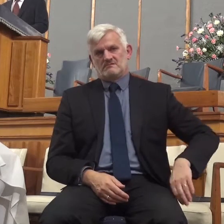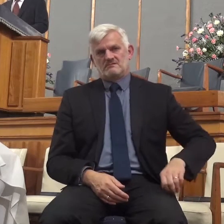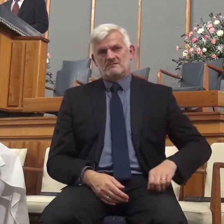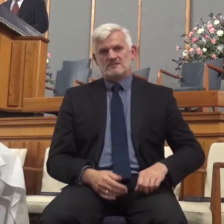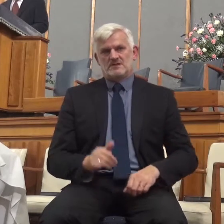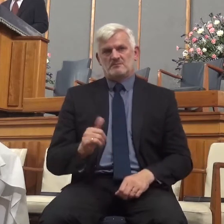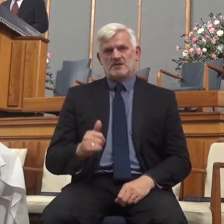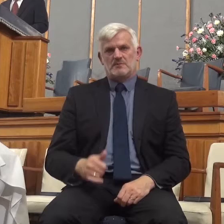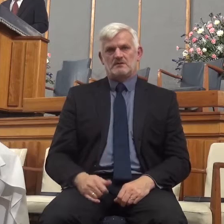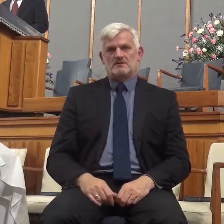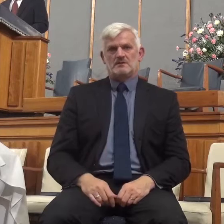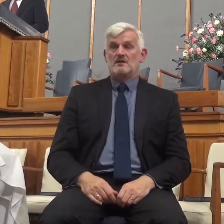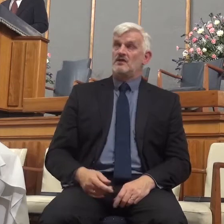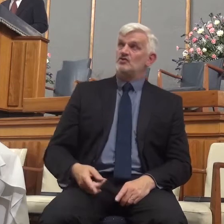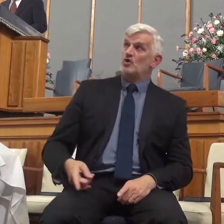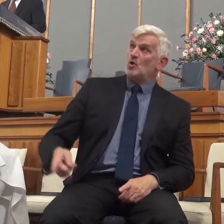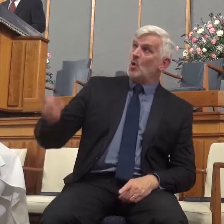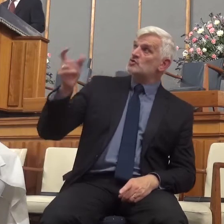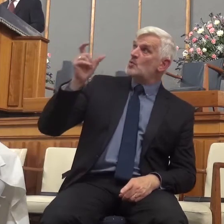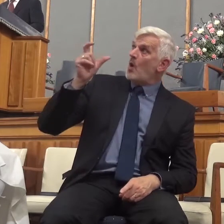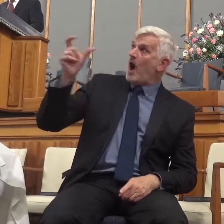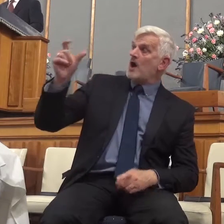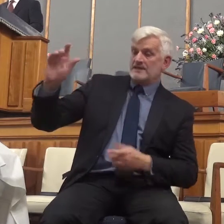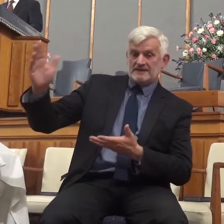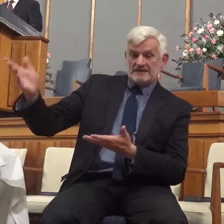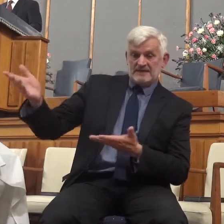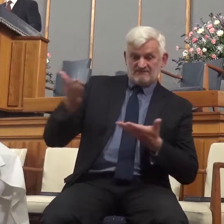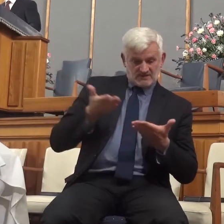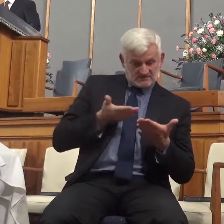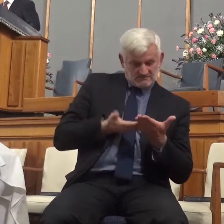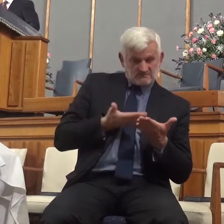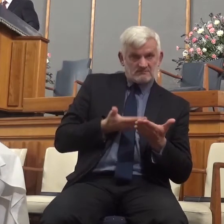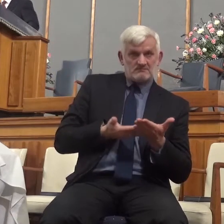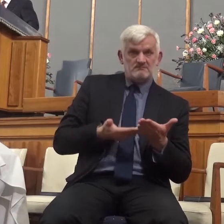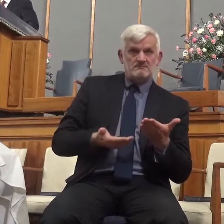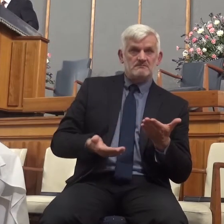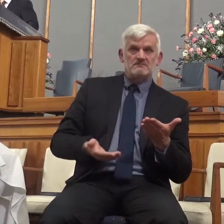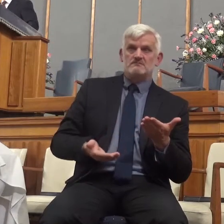Publication of Almighty God, inspired by him, delivered through